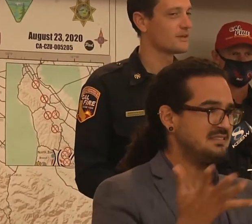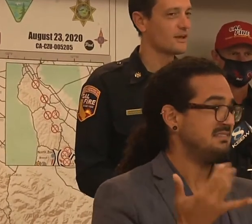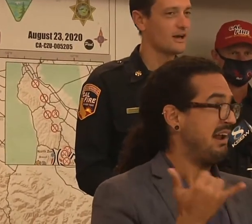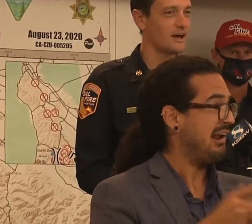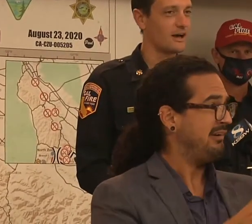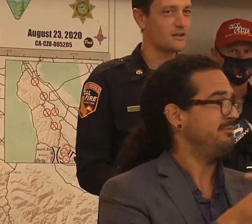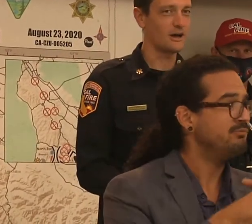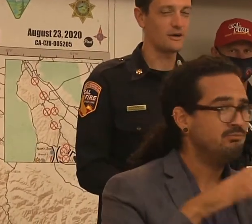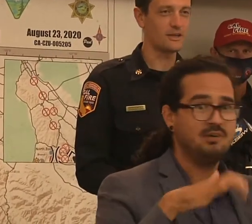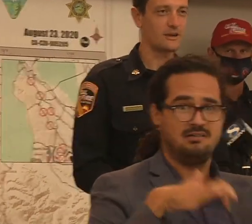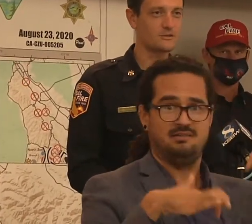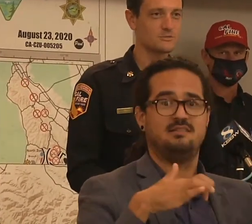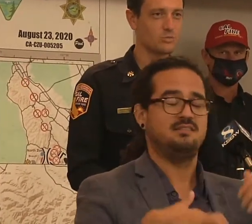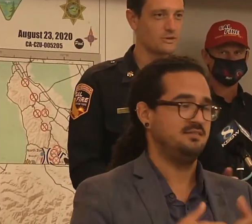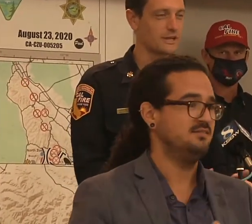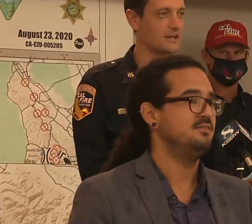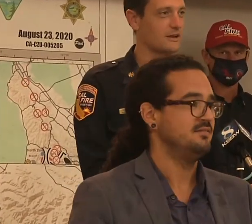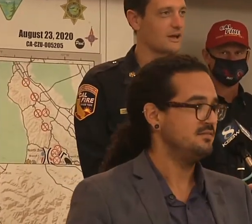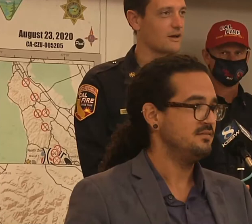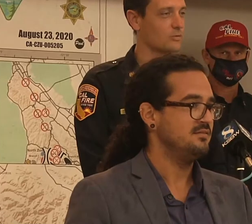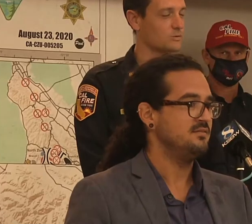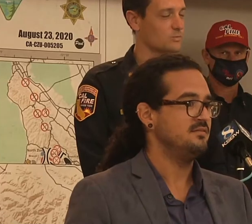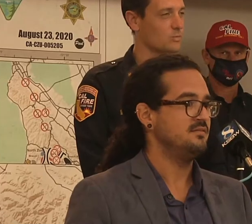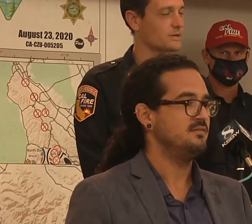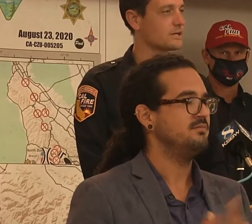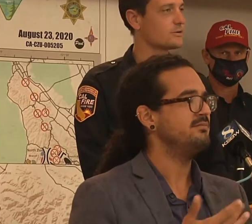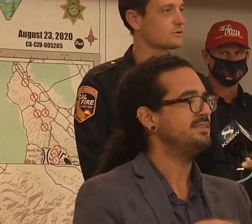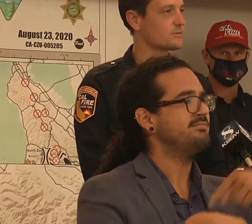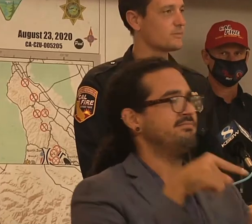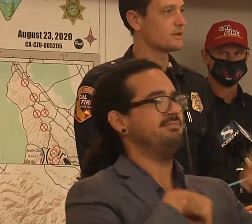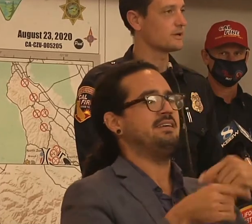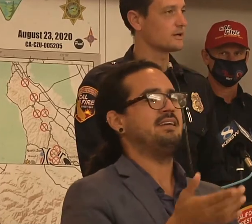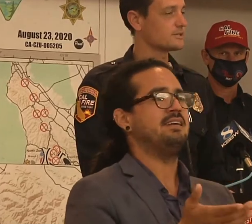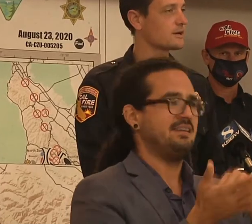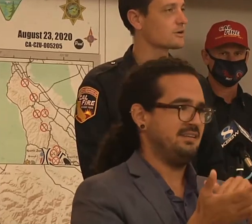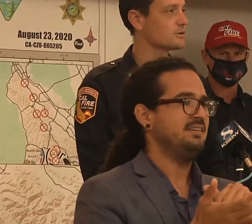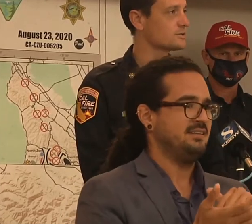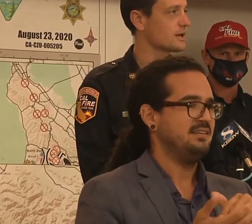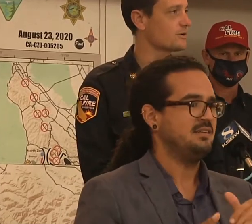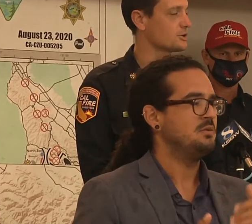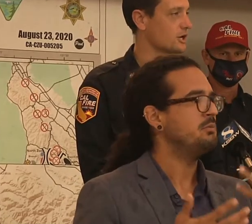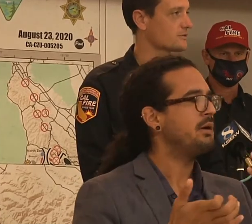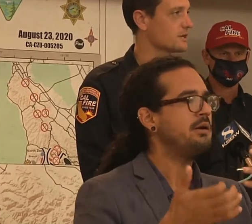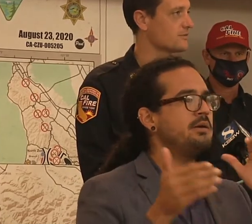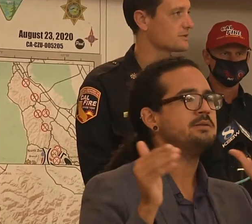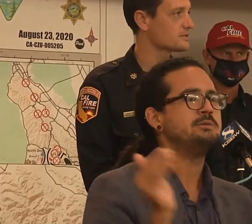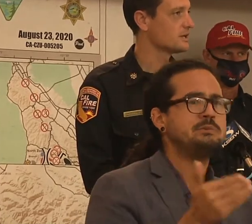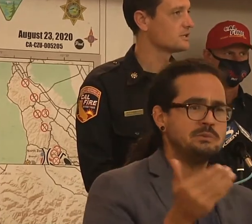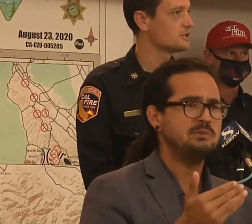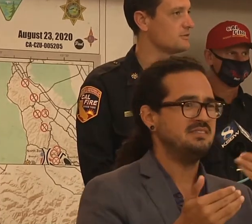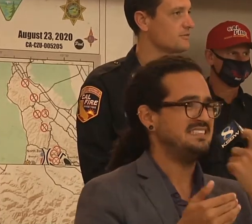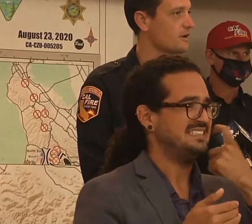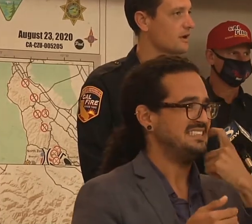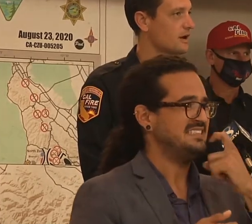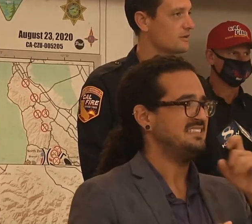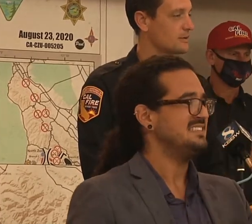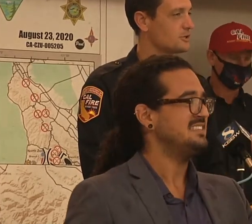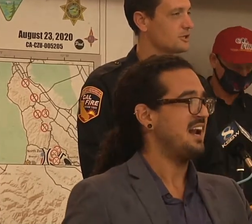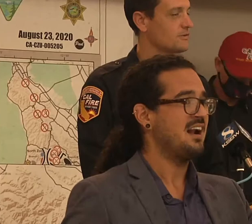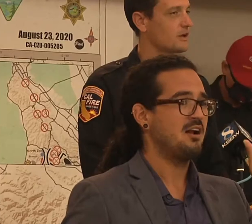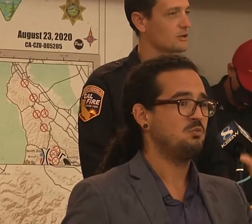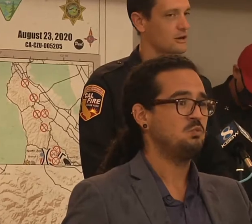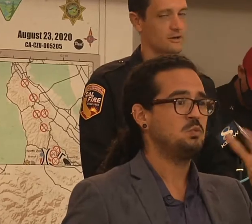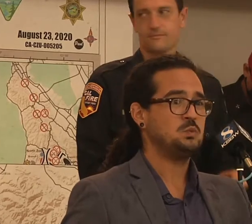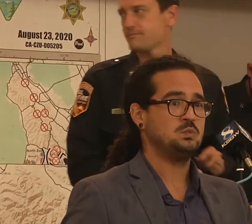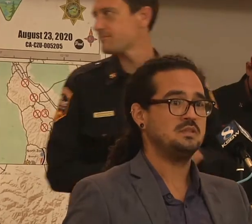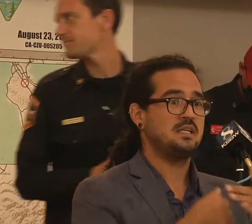now. Again, we'll take it. Wanted to introduce from the Santa Cruz County Sheriff's Office, Deputy